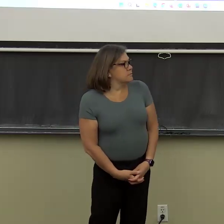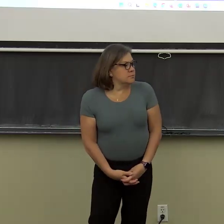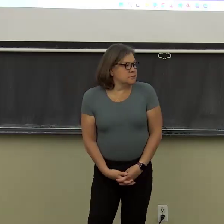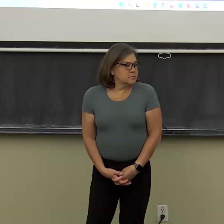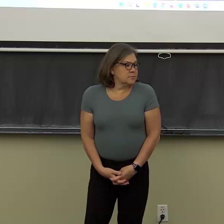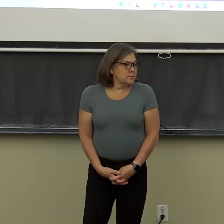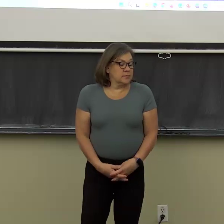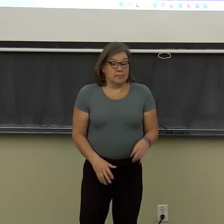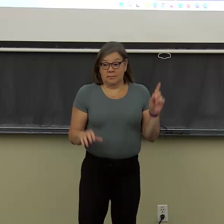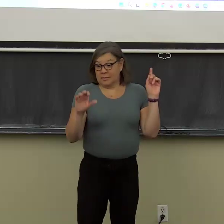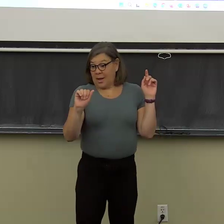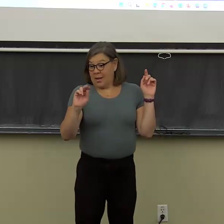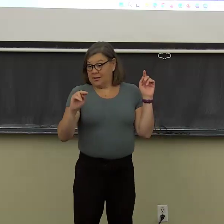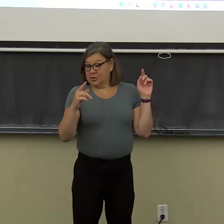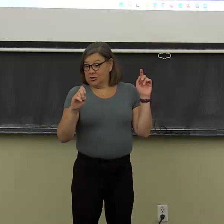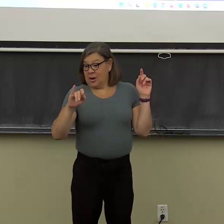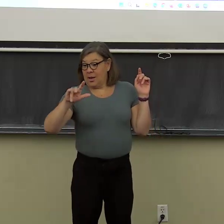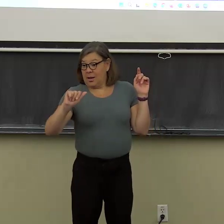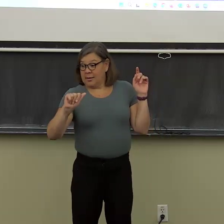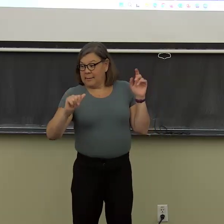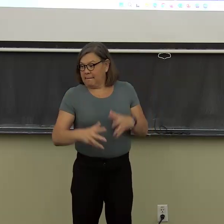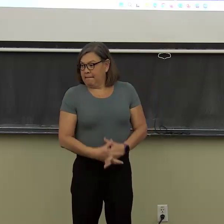And Angelica, do you want to take that on?